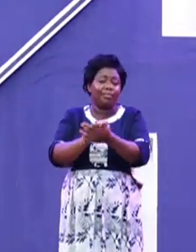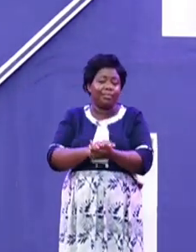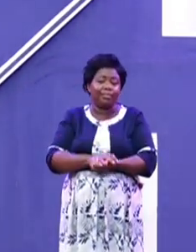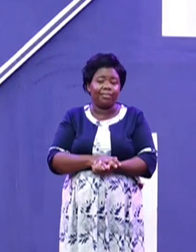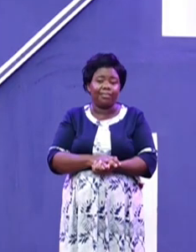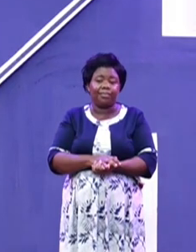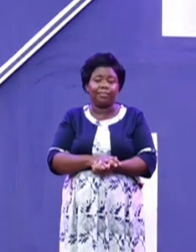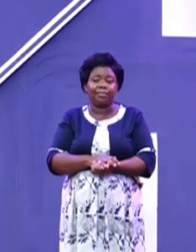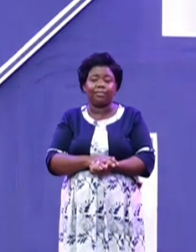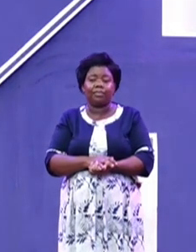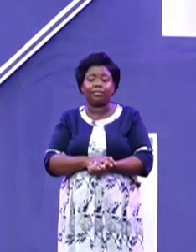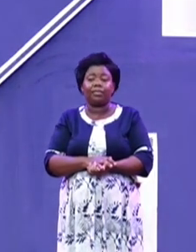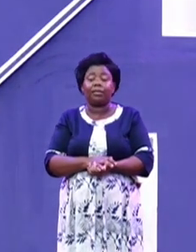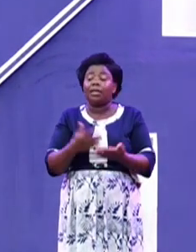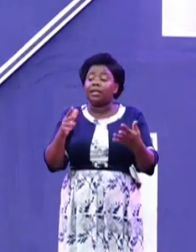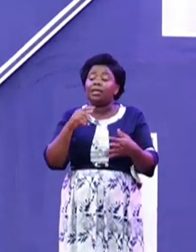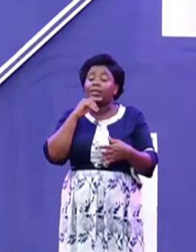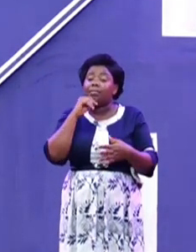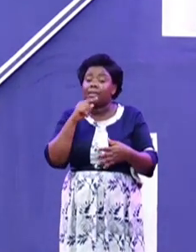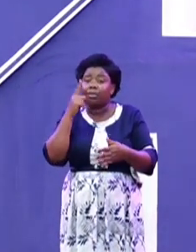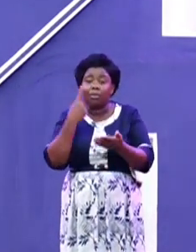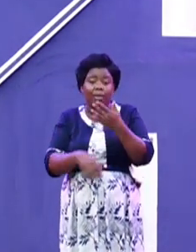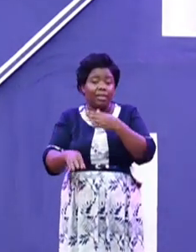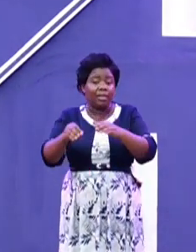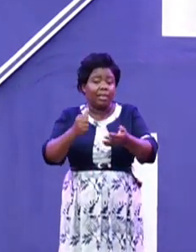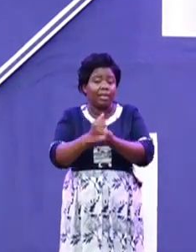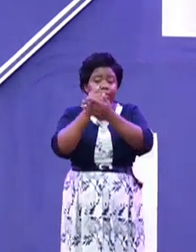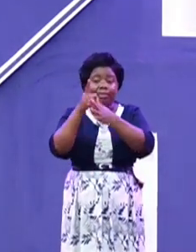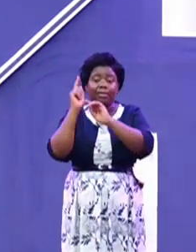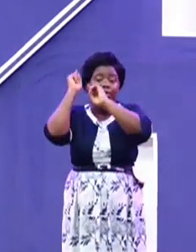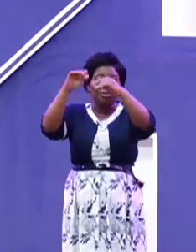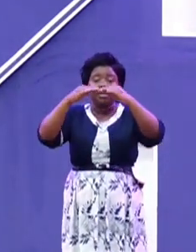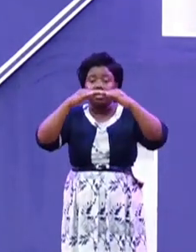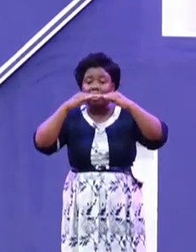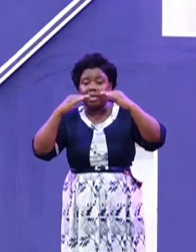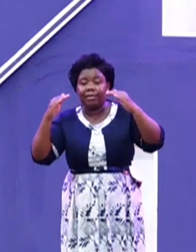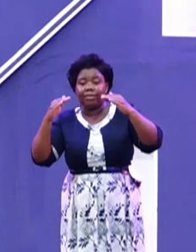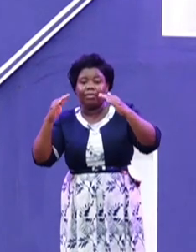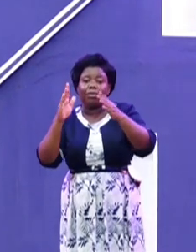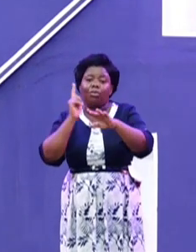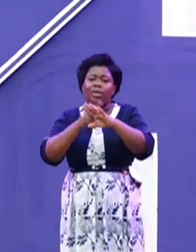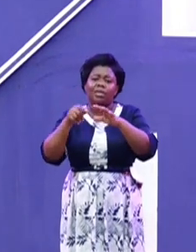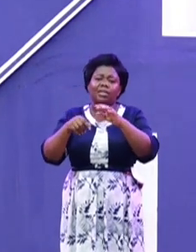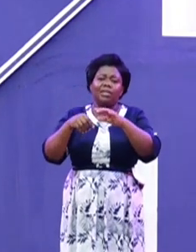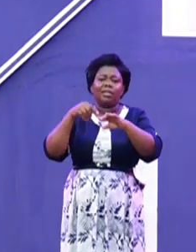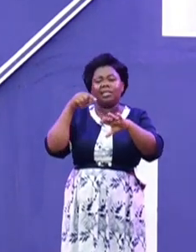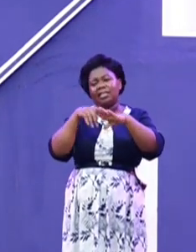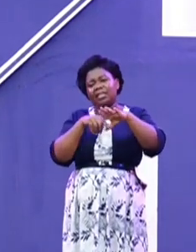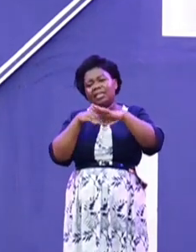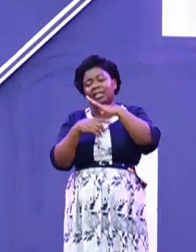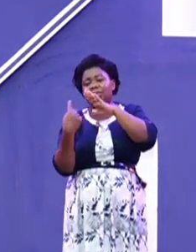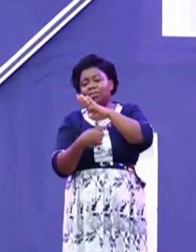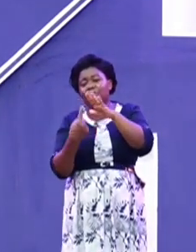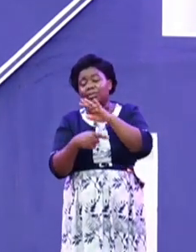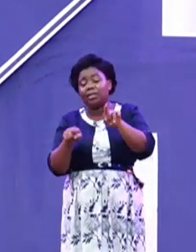God? Kati abasajja bano ekyabayambanga embeera baazituukangamu ze tuyitamu. What helped these men? They could go through